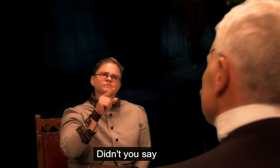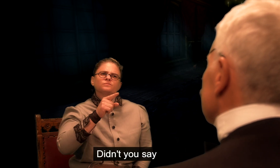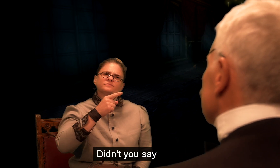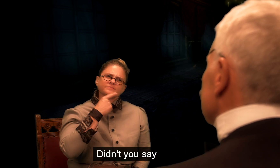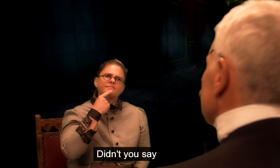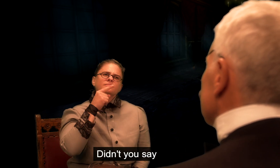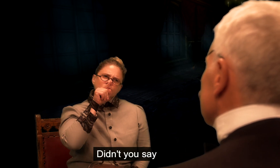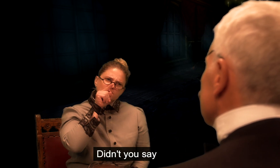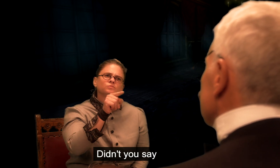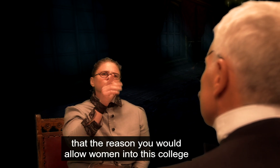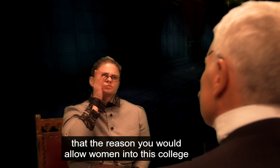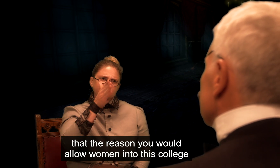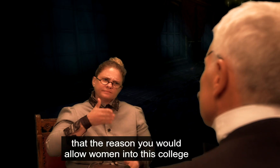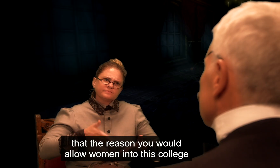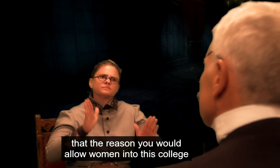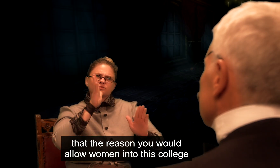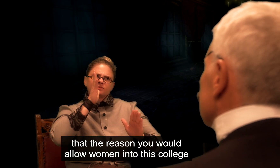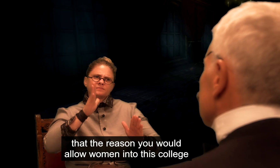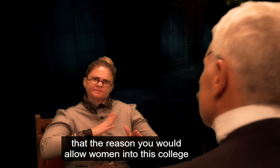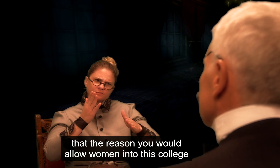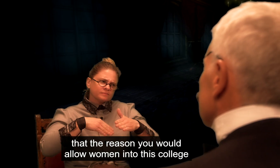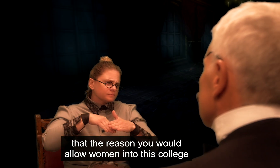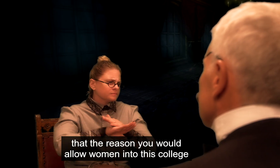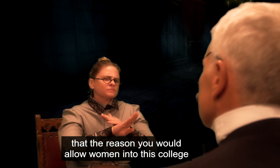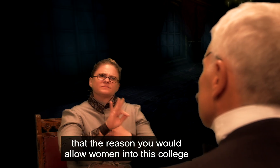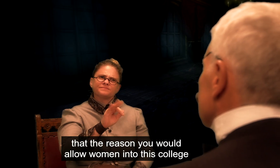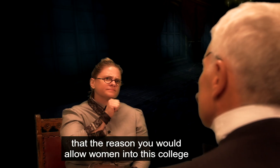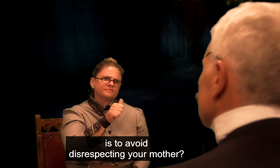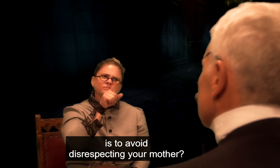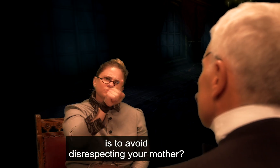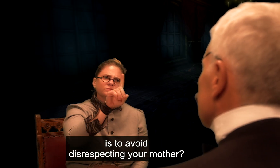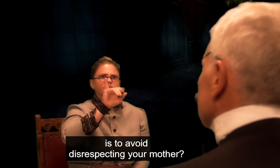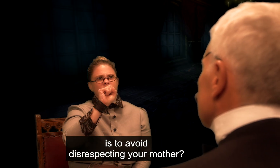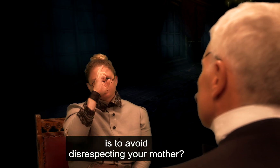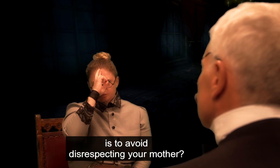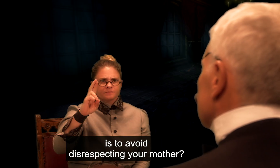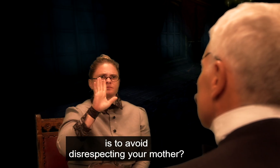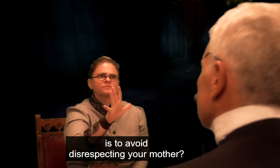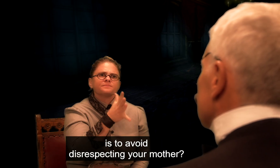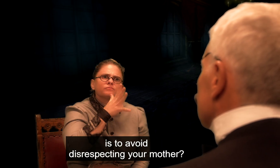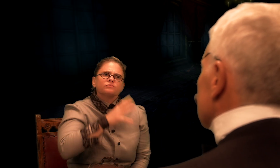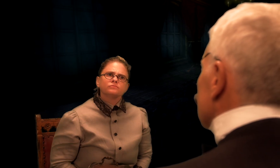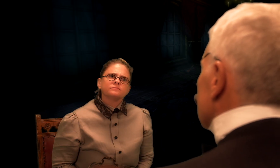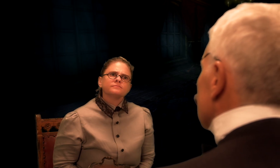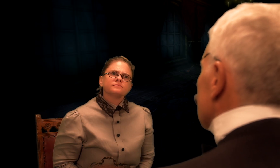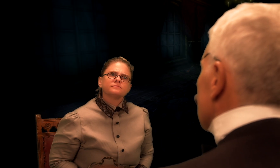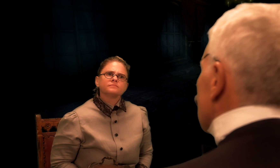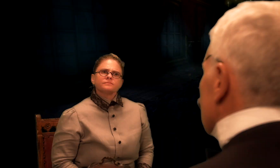Didn't you say that the reason you would allow women into this college is to avoid disrespecting your mother?